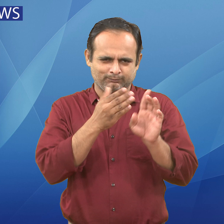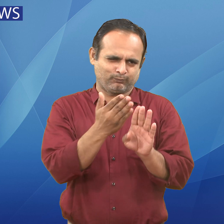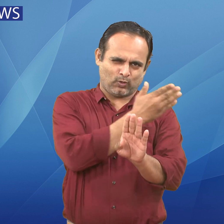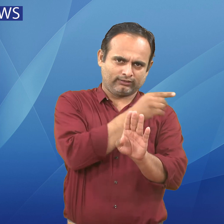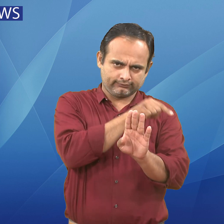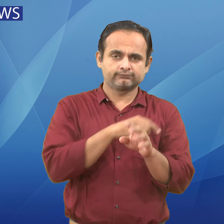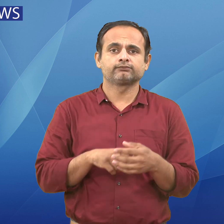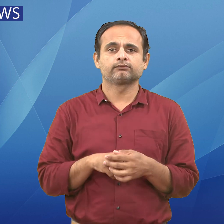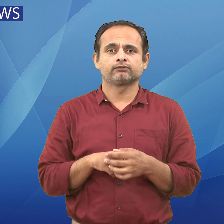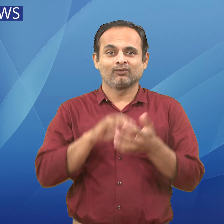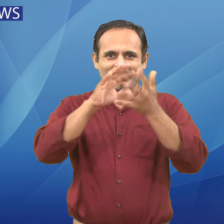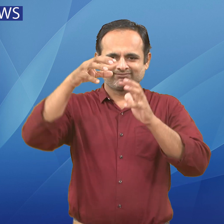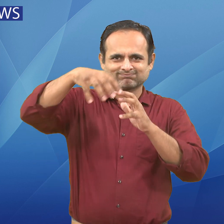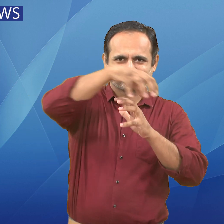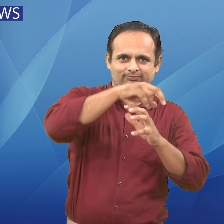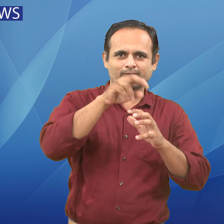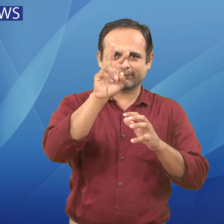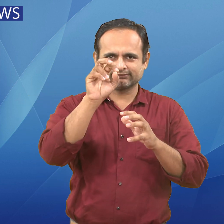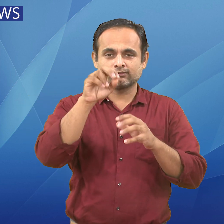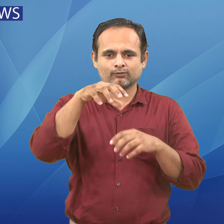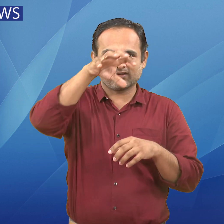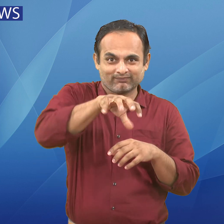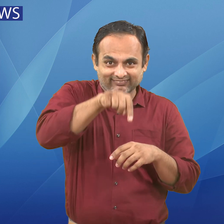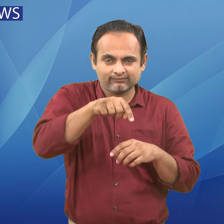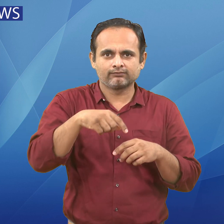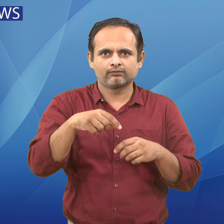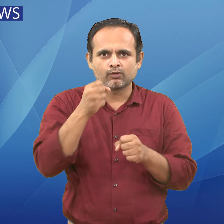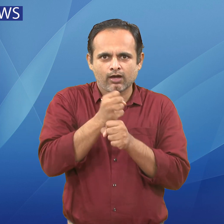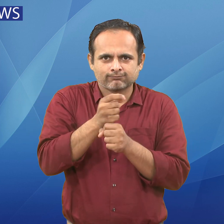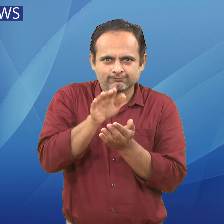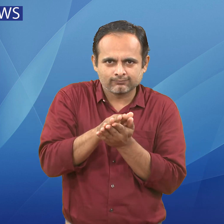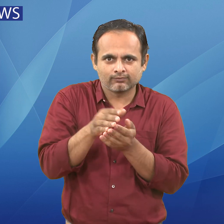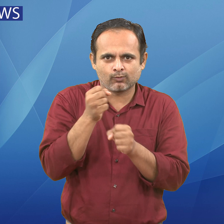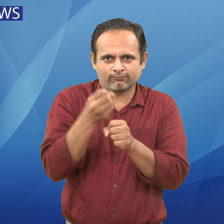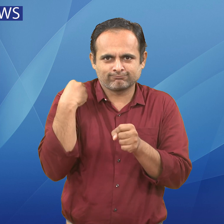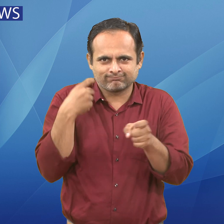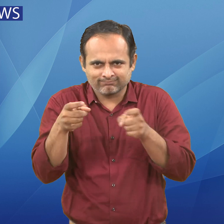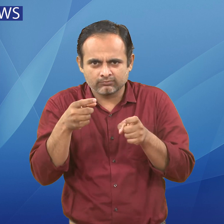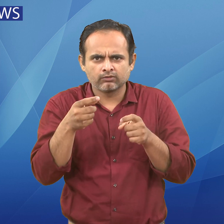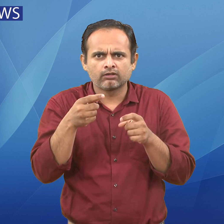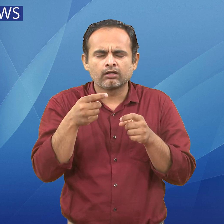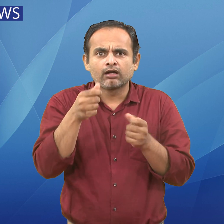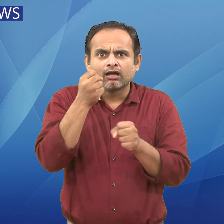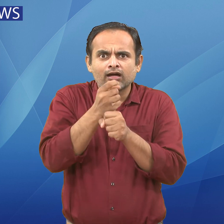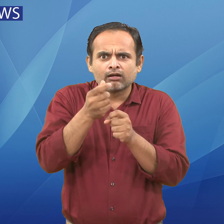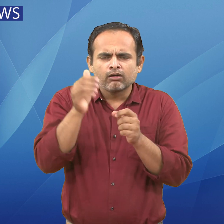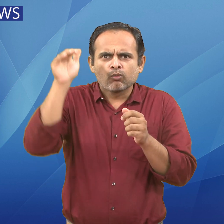media reports, China has handed out $240 billion worth of bailout loans to 22 developing countries at risk of